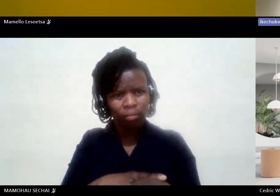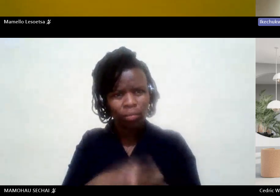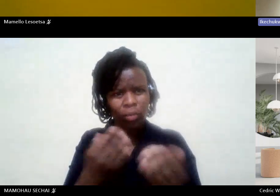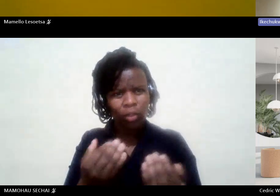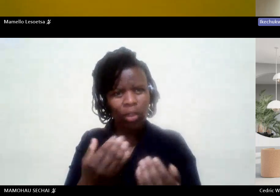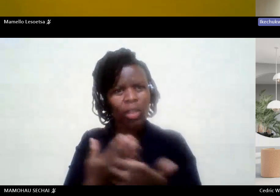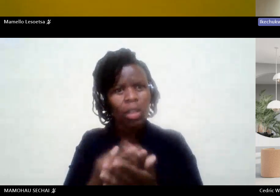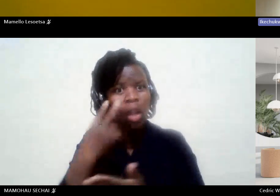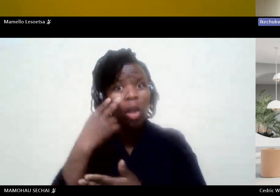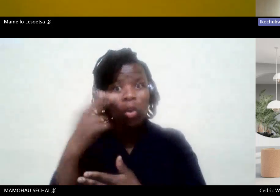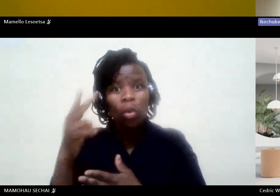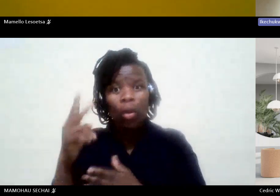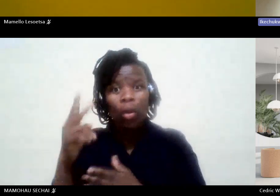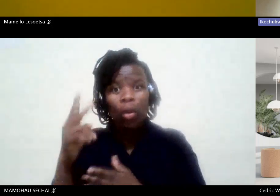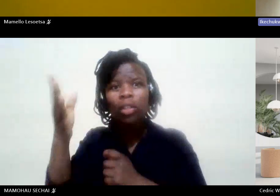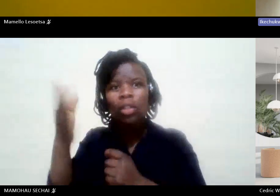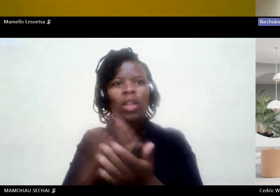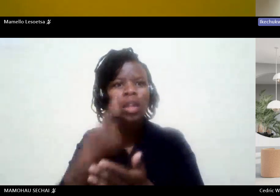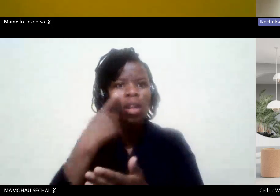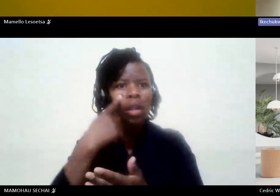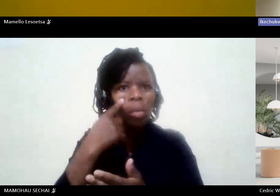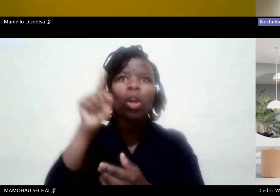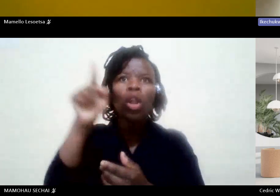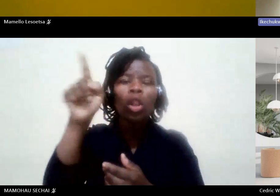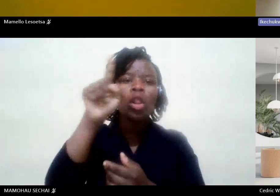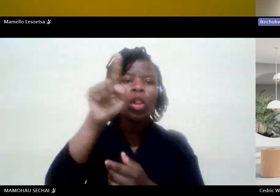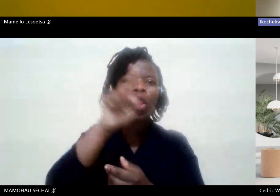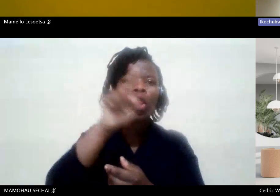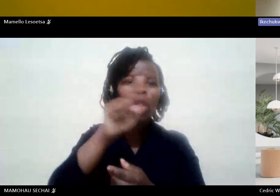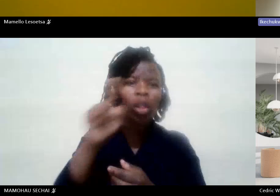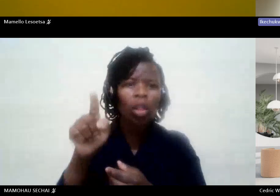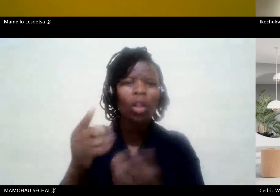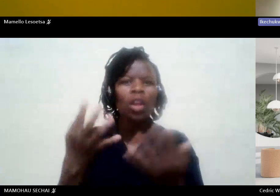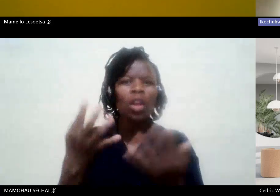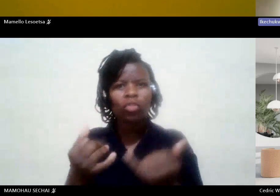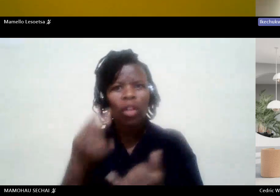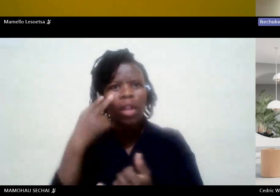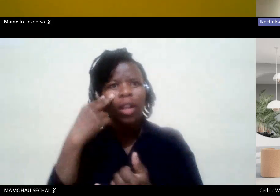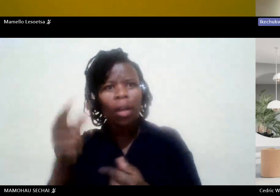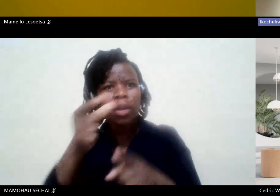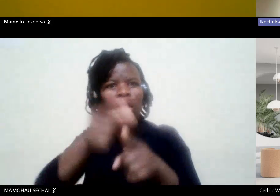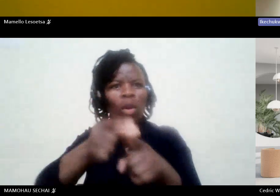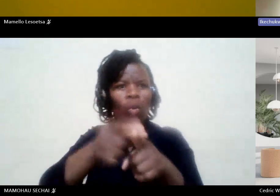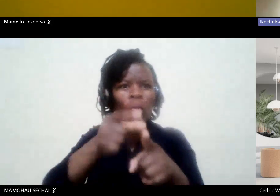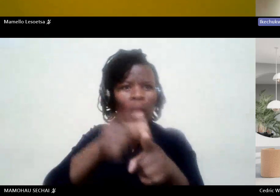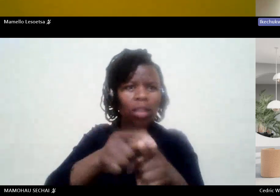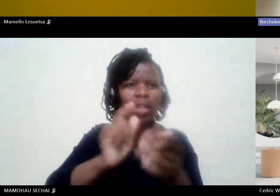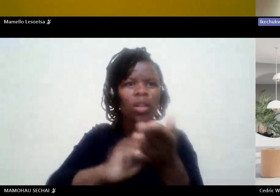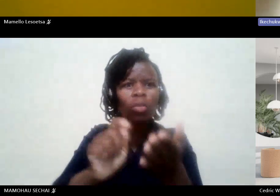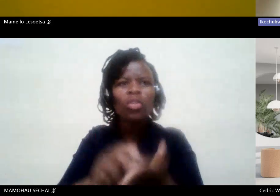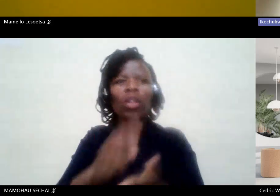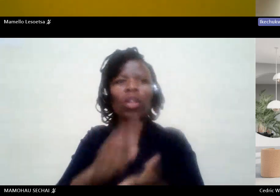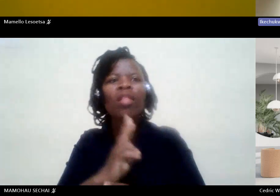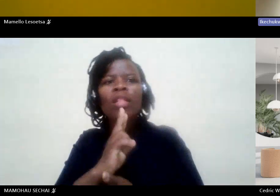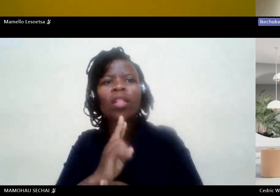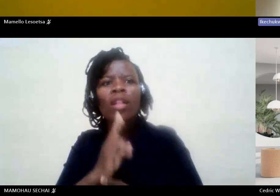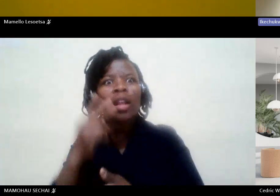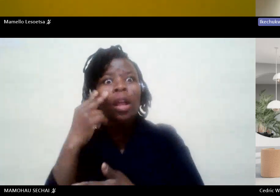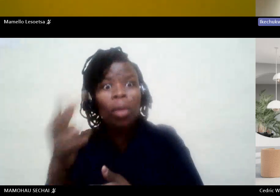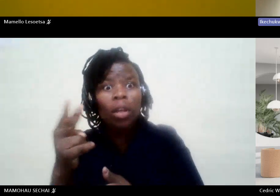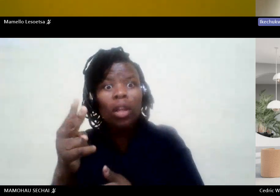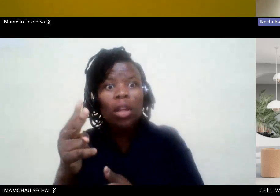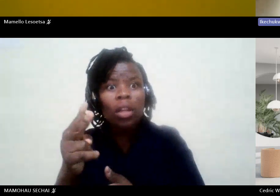is in this. You see the words in red. So when you say that, you see the words in red. A student who is